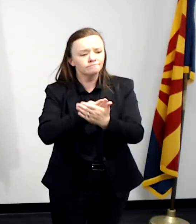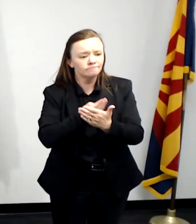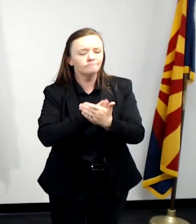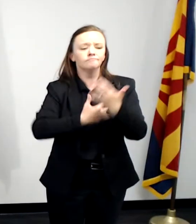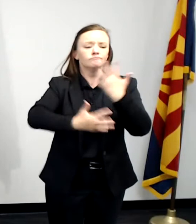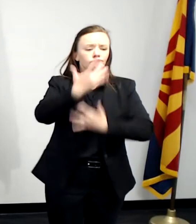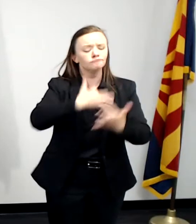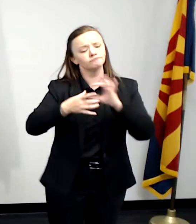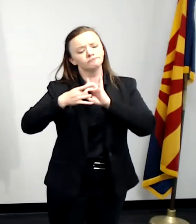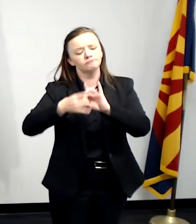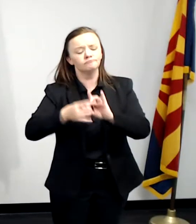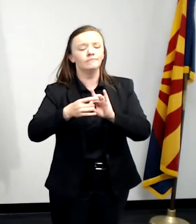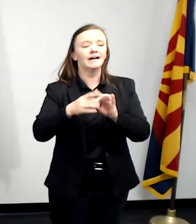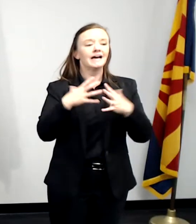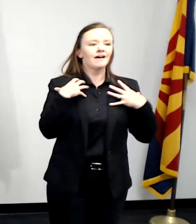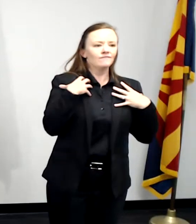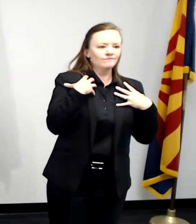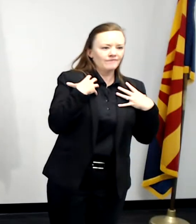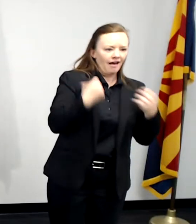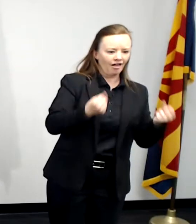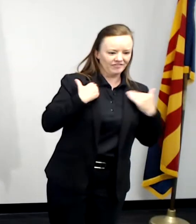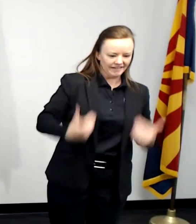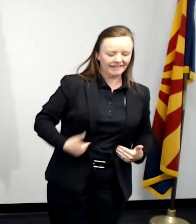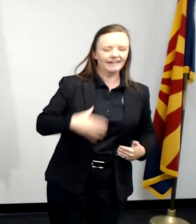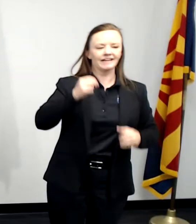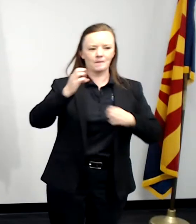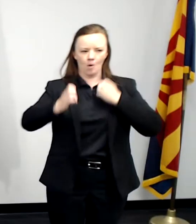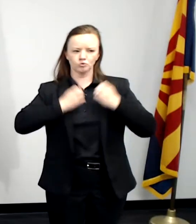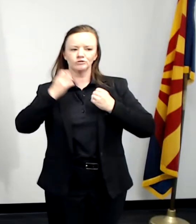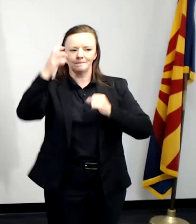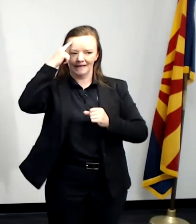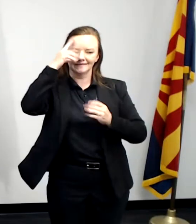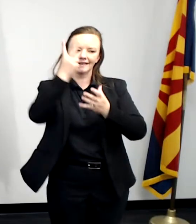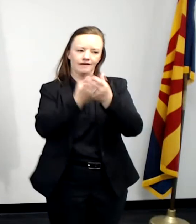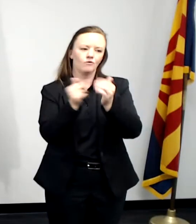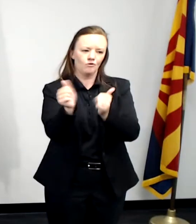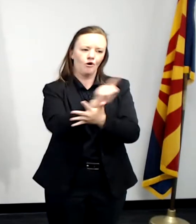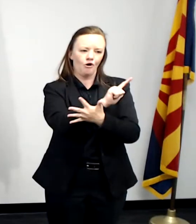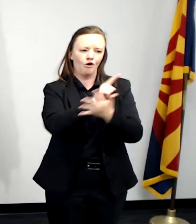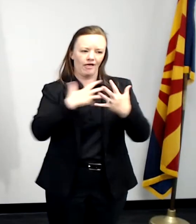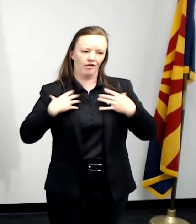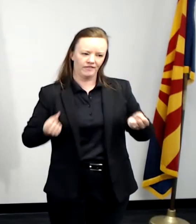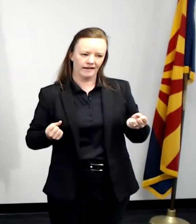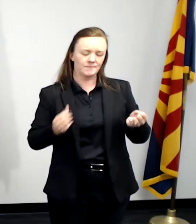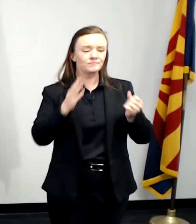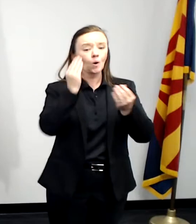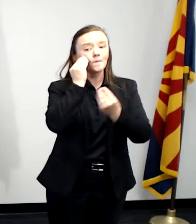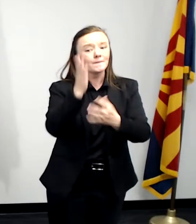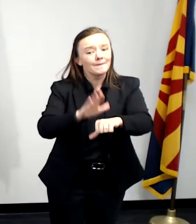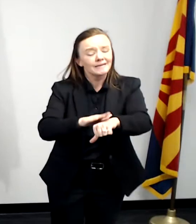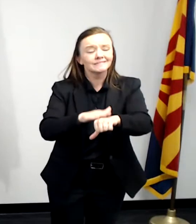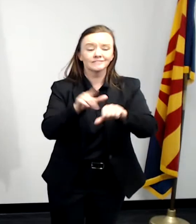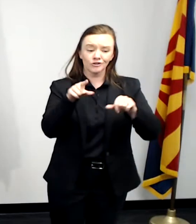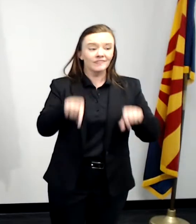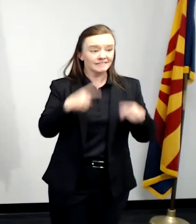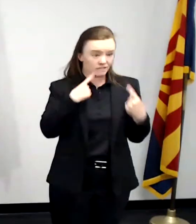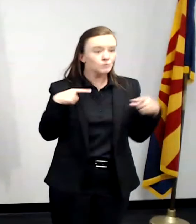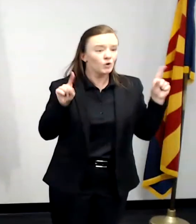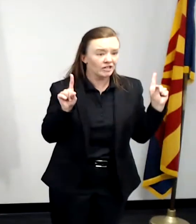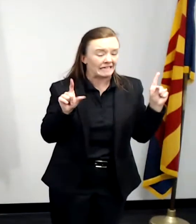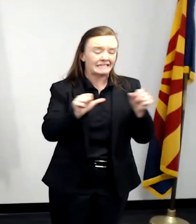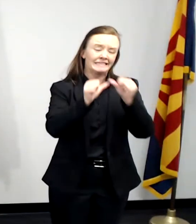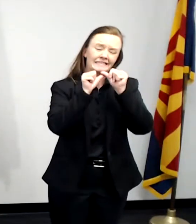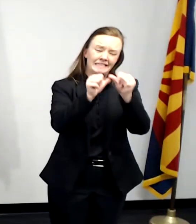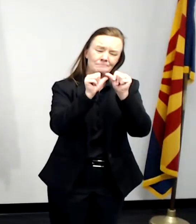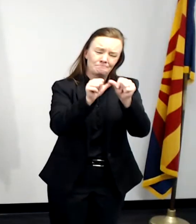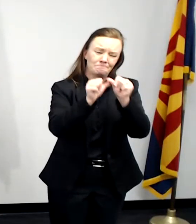physically and emotionally. So my message is, it's working, keep doing it, and we're doing everything we